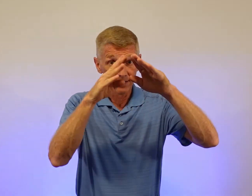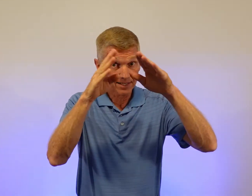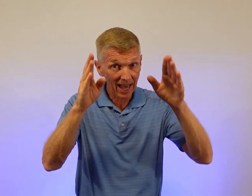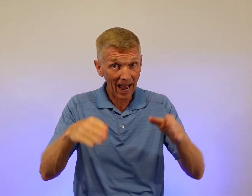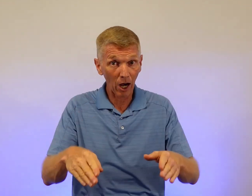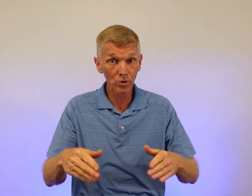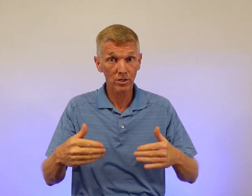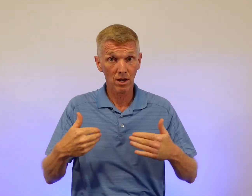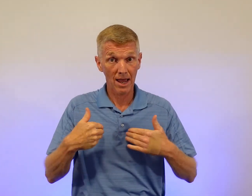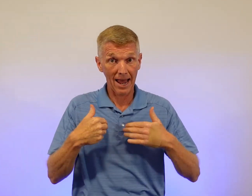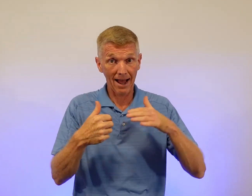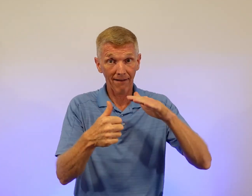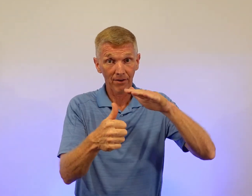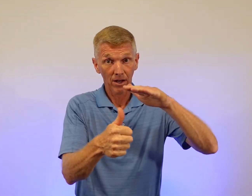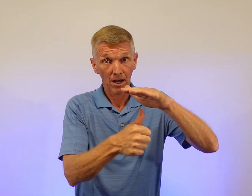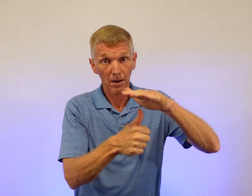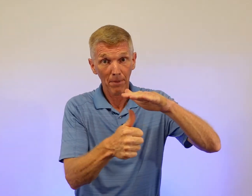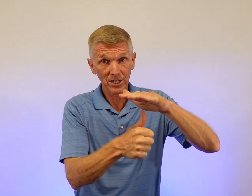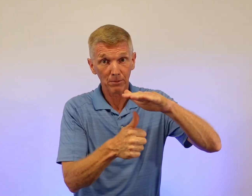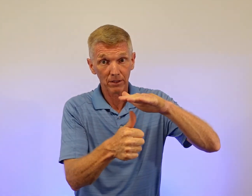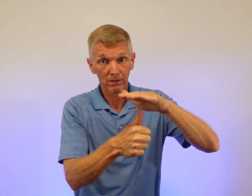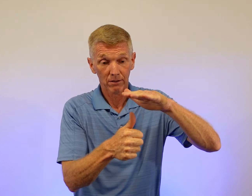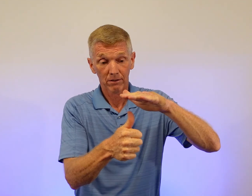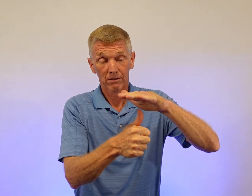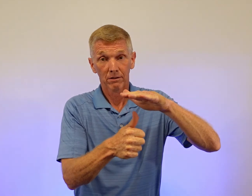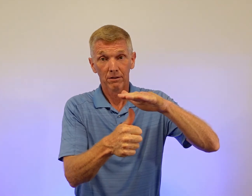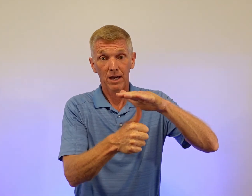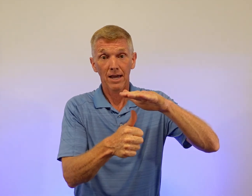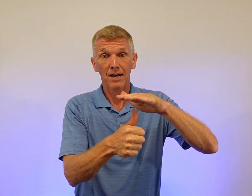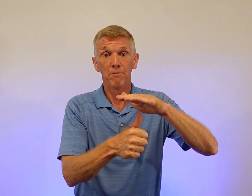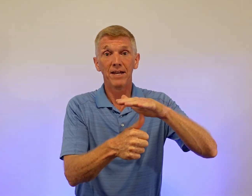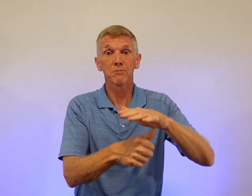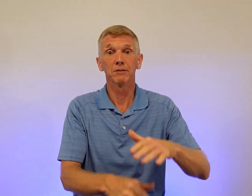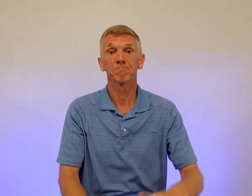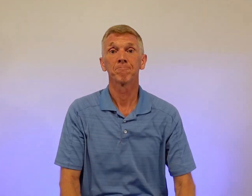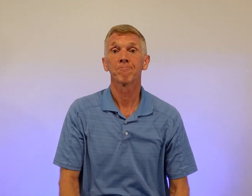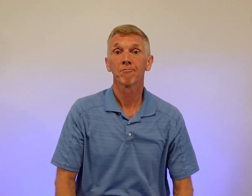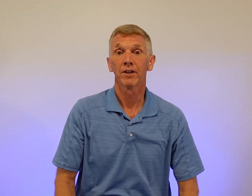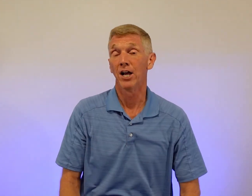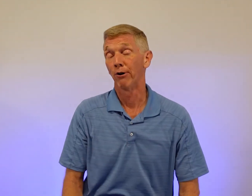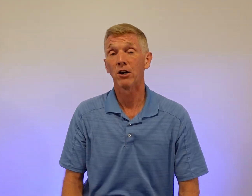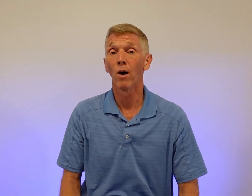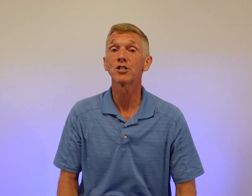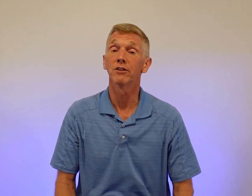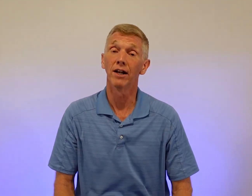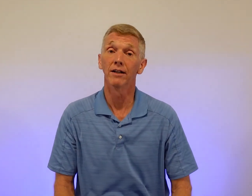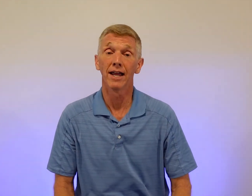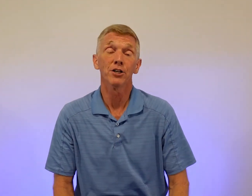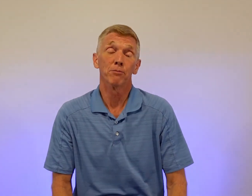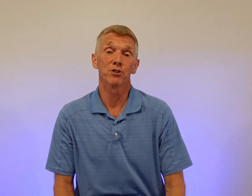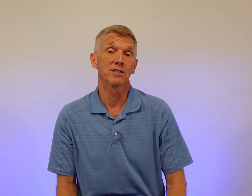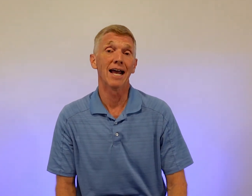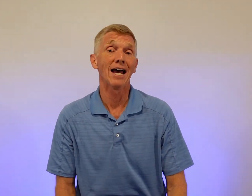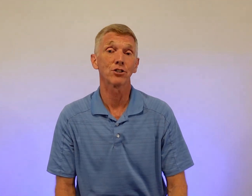the house have a basement? Okay, a basement. Okay, a great question that any good person is going to ask you,